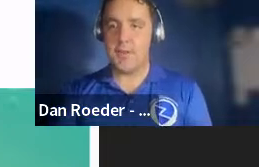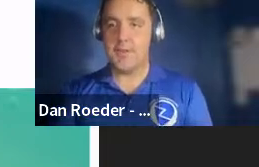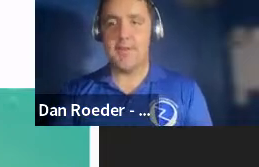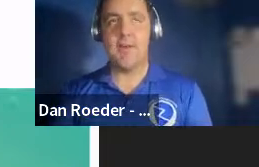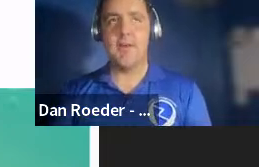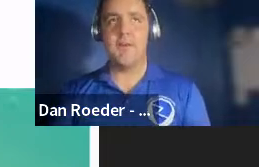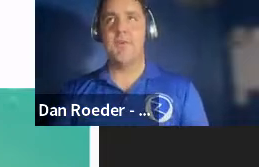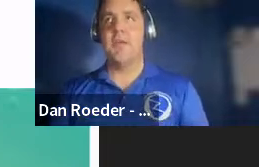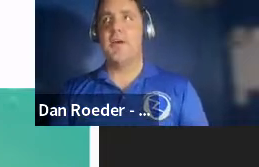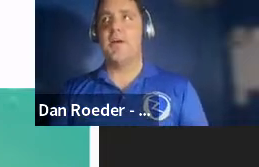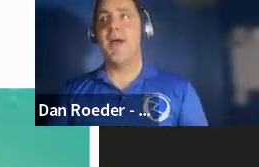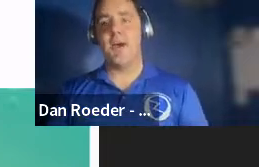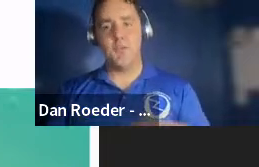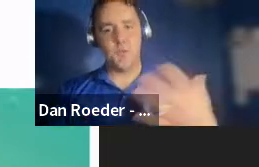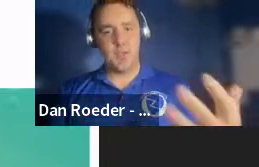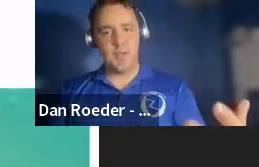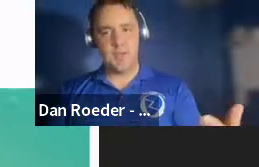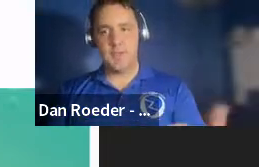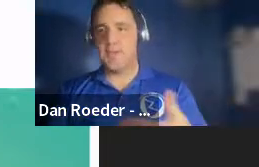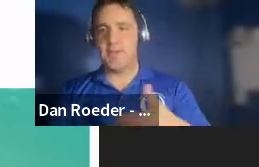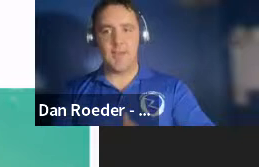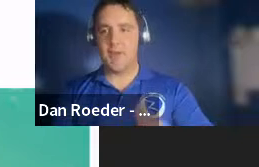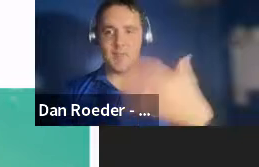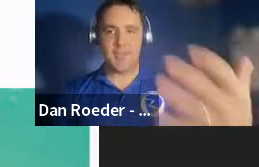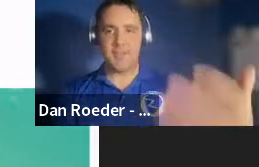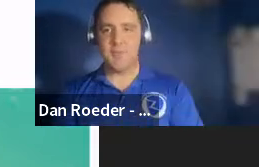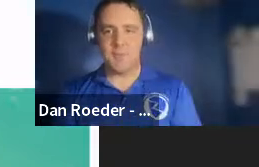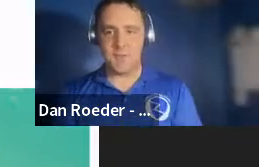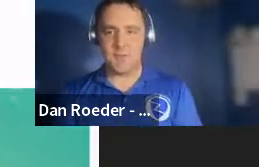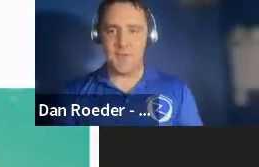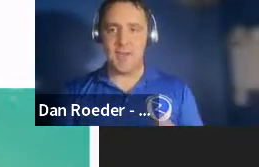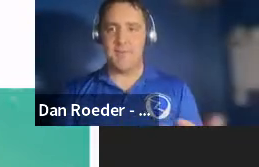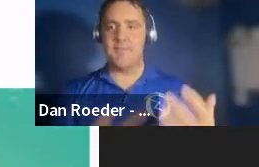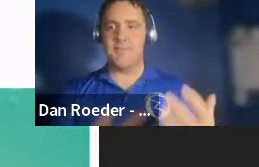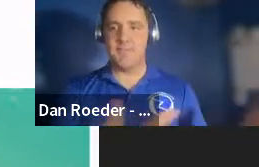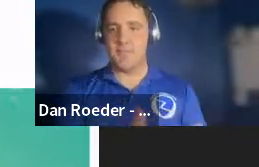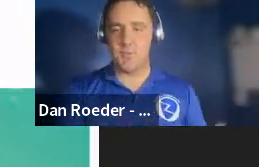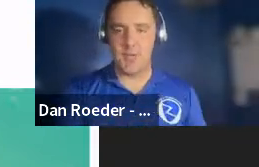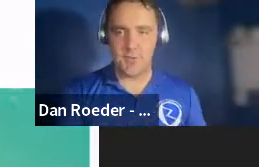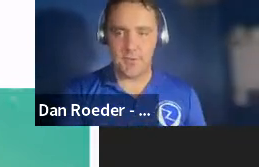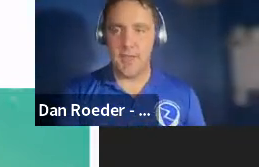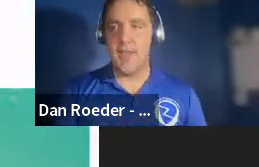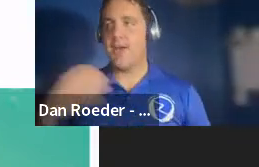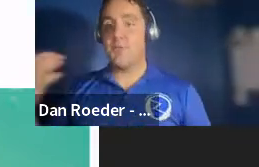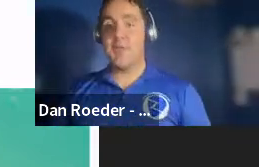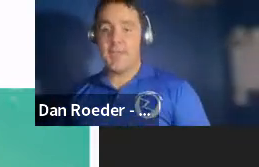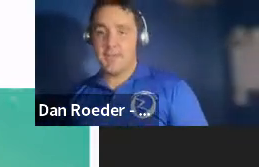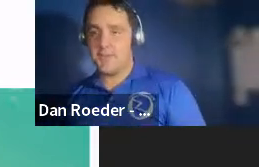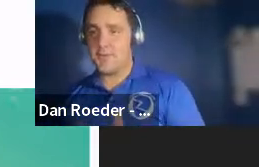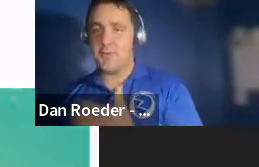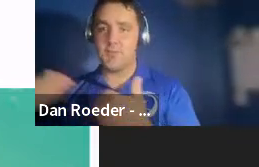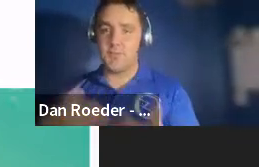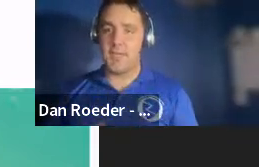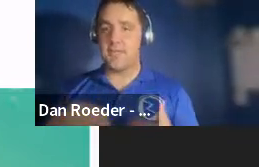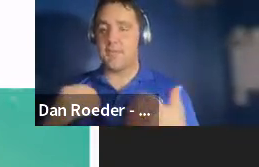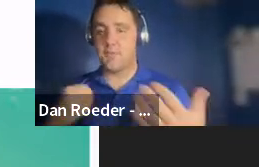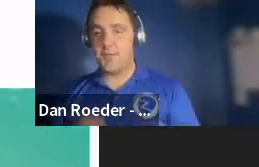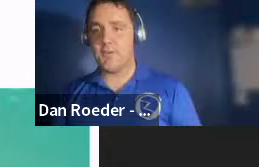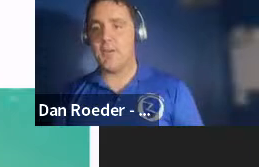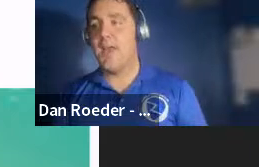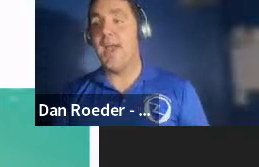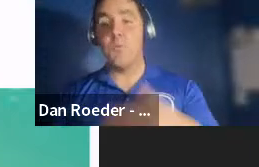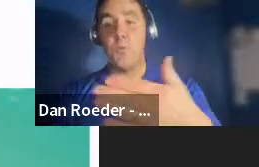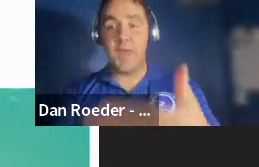these modeling of how do we talk to people in certain situations? How do we handle stress